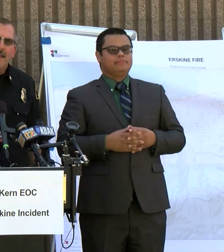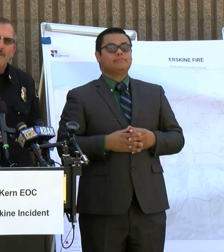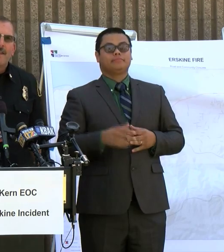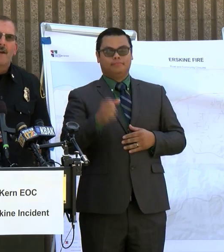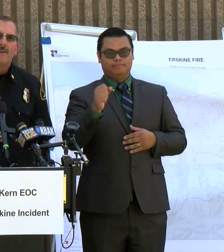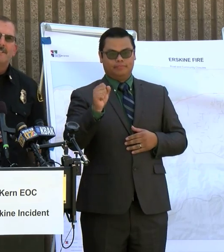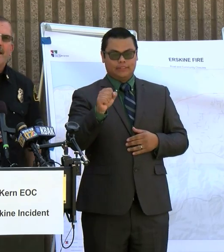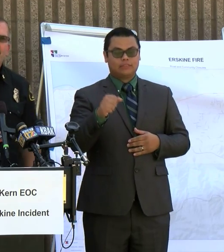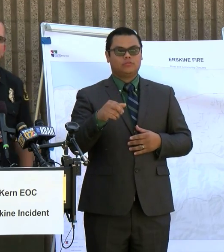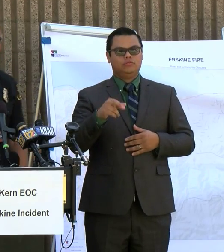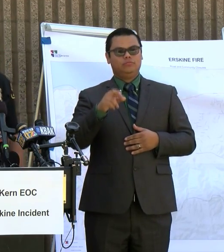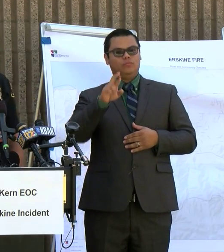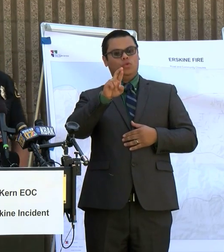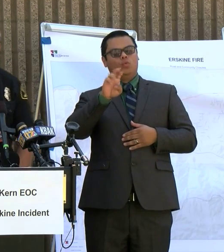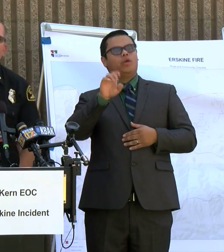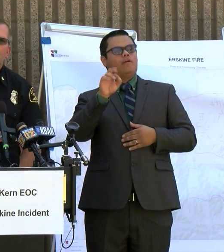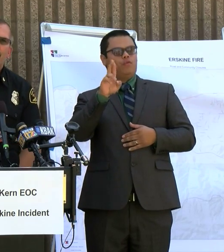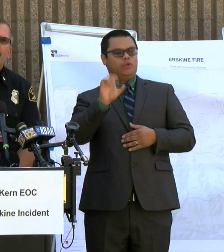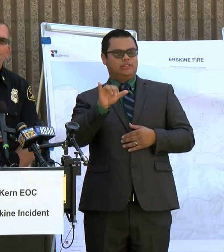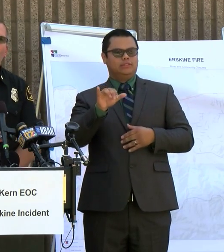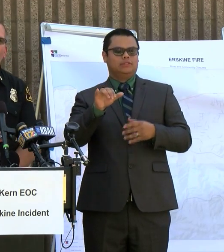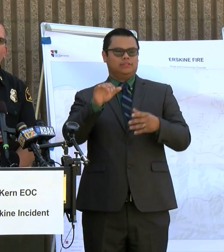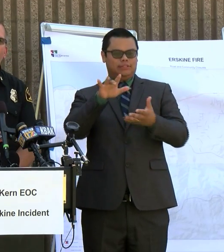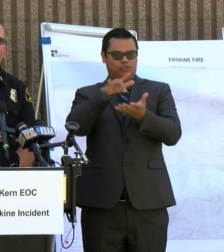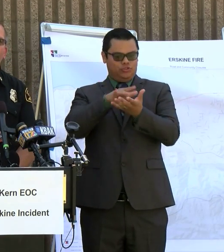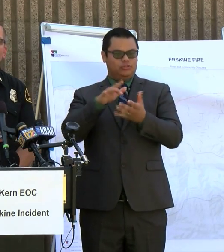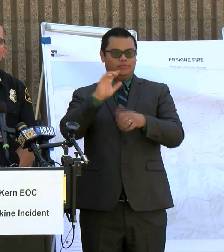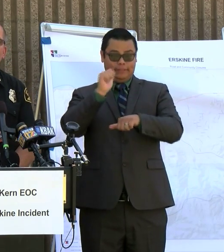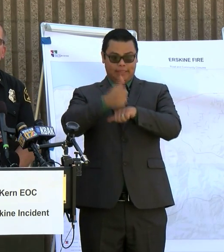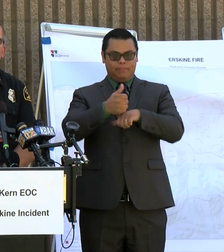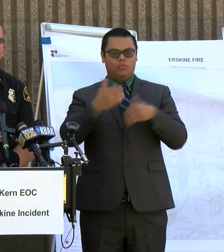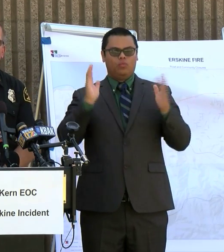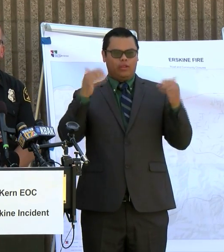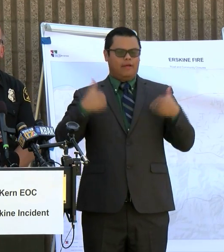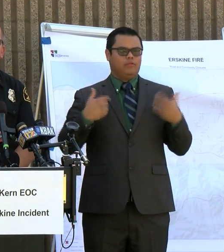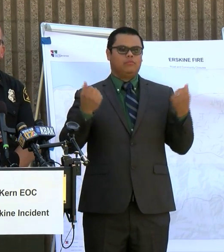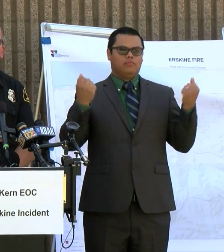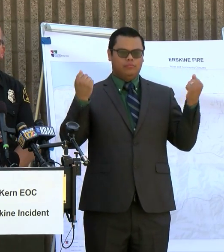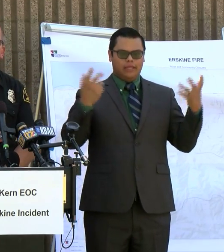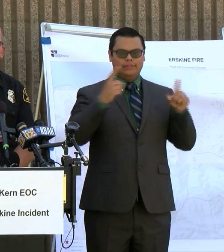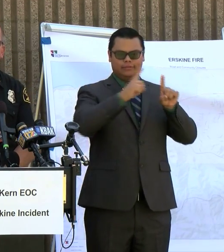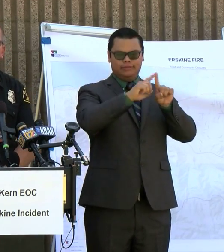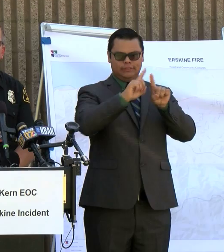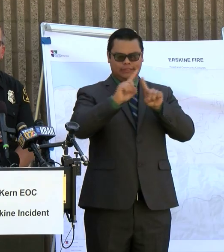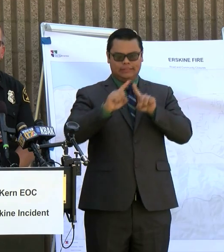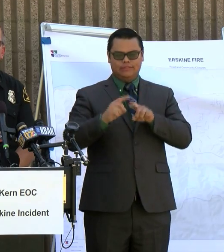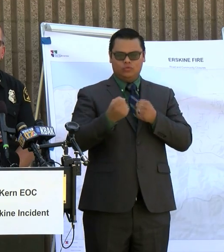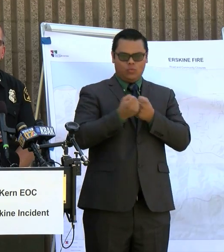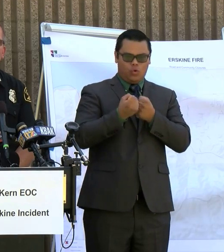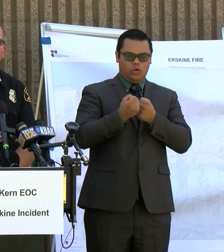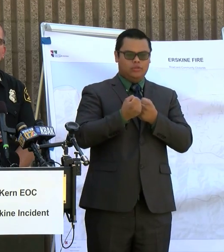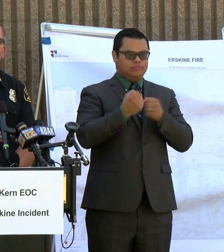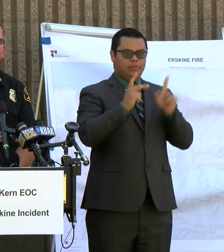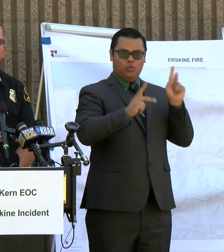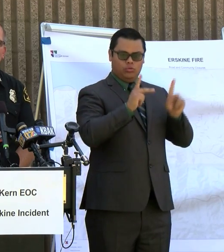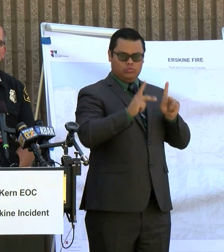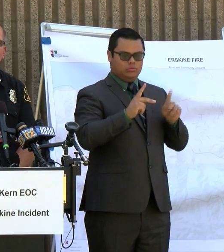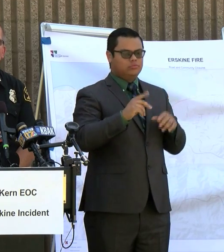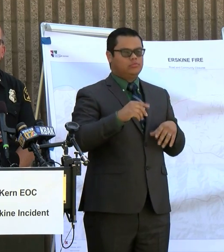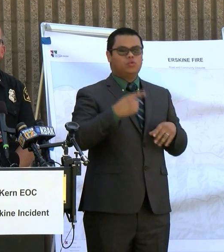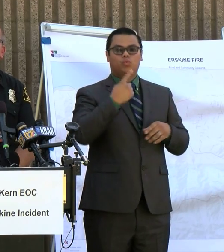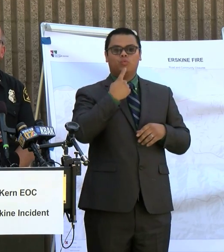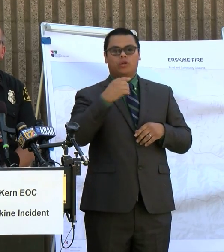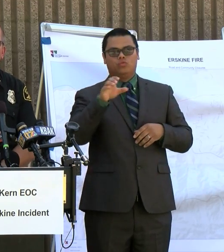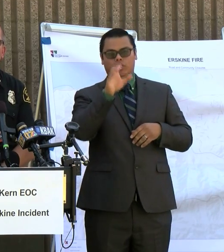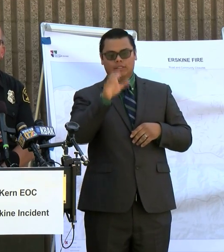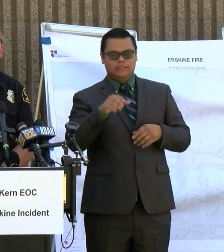Yes, the recovery centers that we are setting up will have a host of support people there, both Red